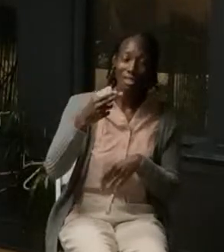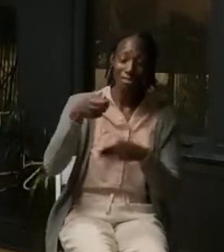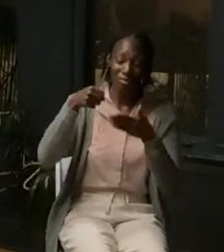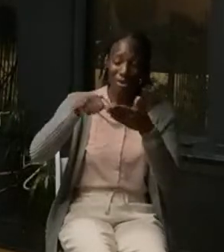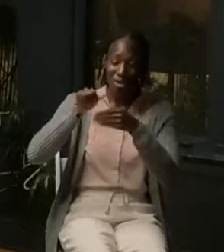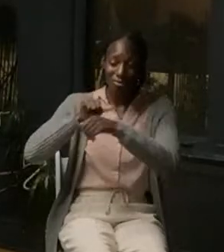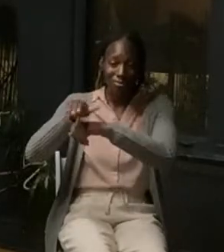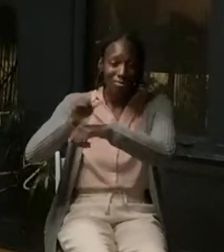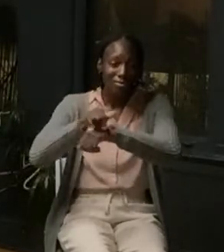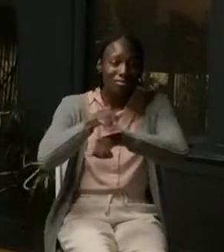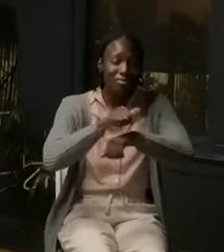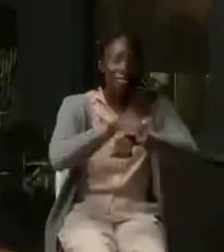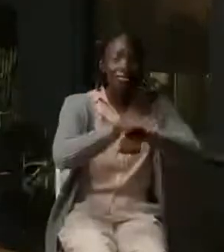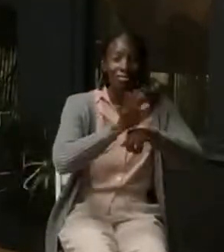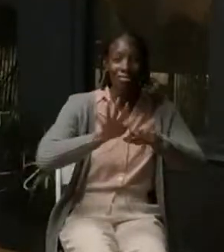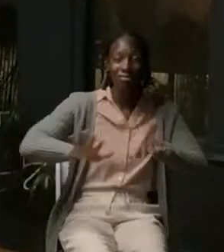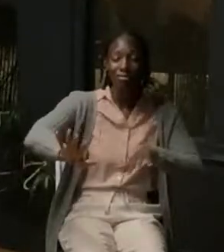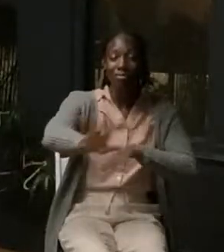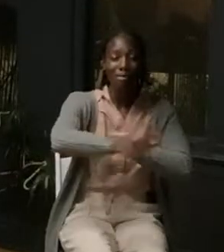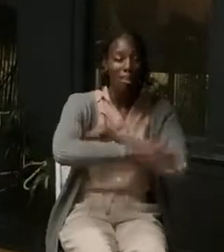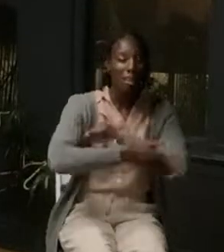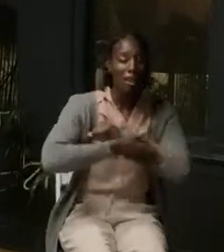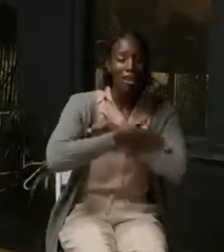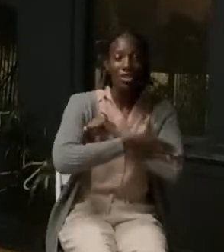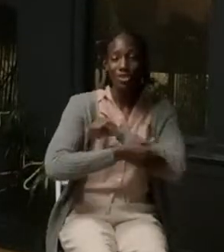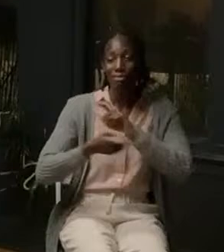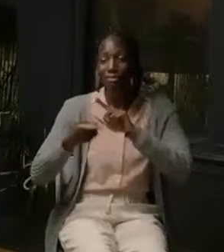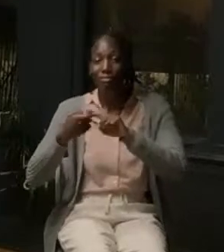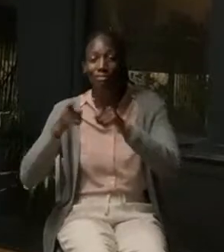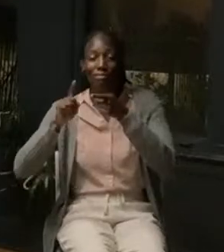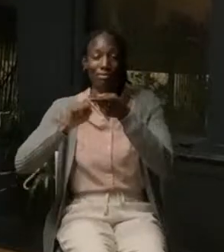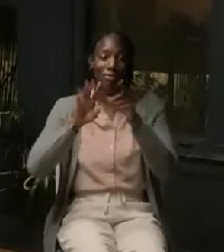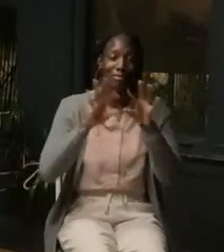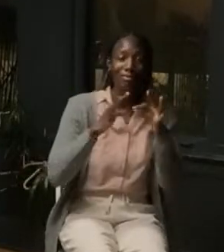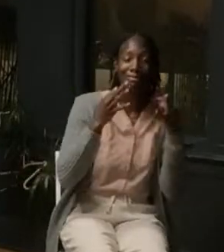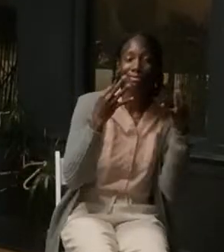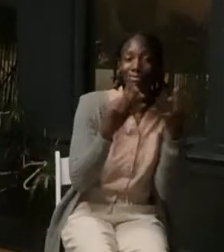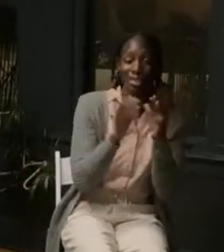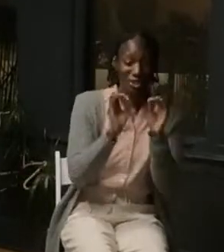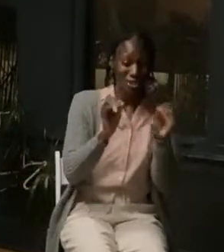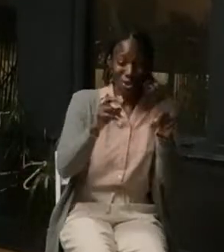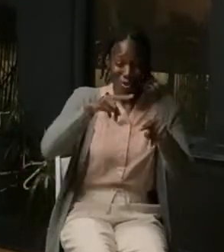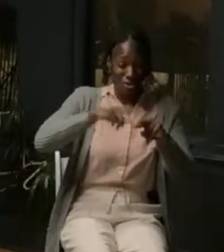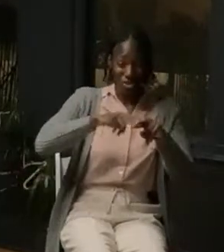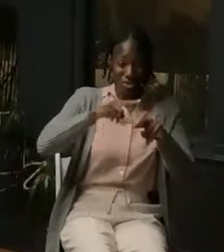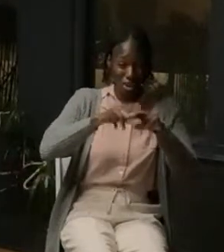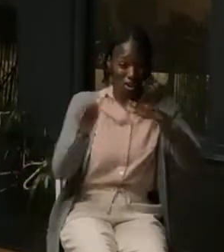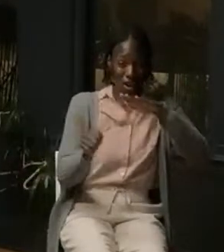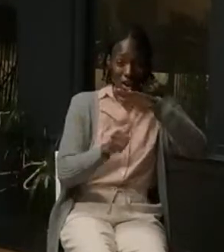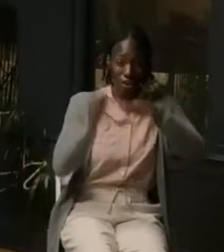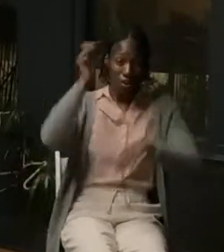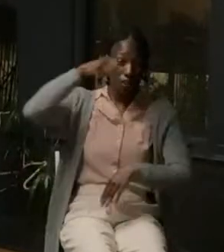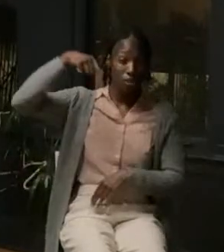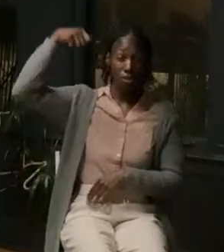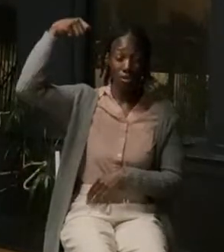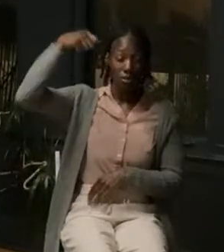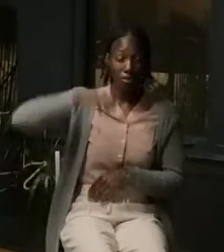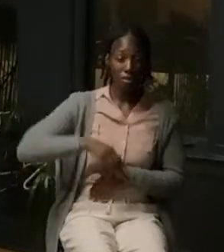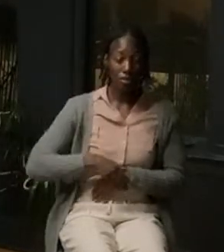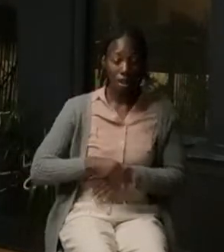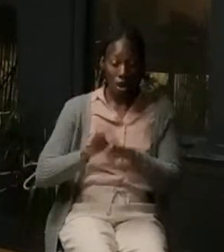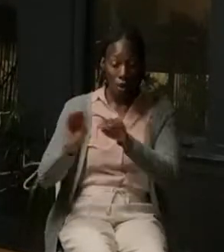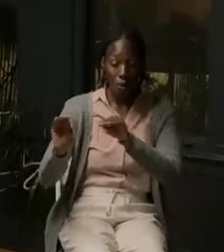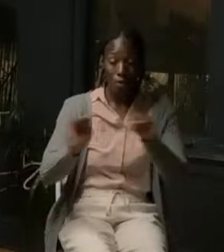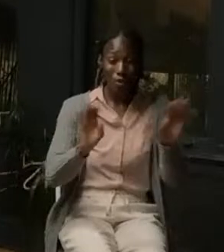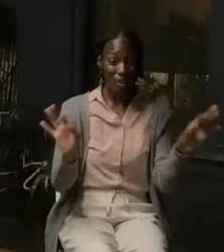to family and friends, not a chair in sight under the noose. Moving furniture is not